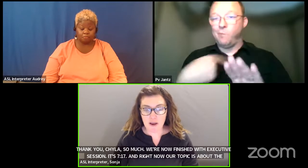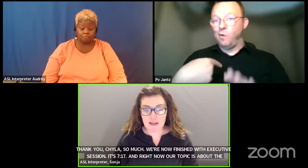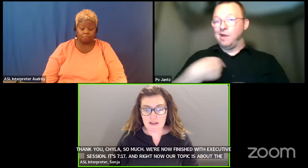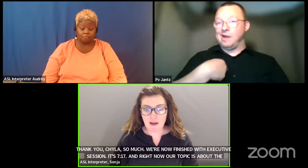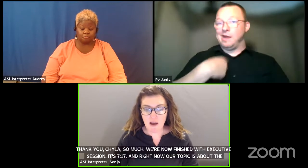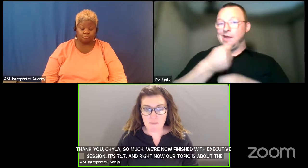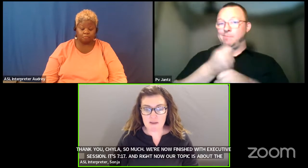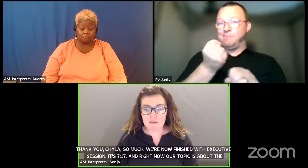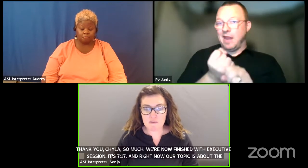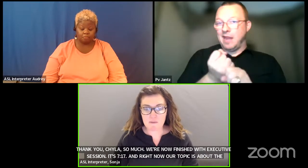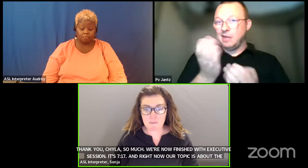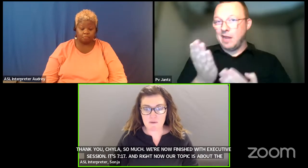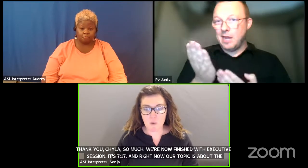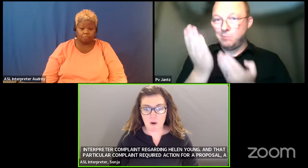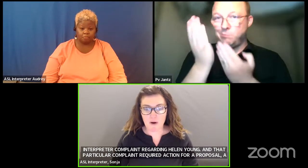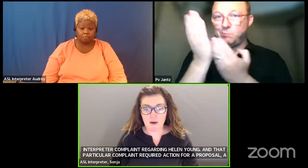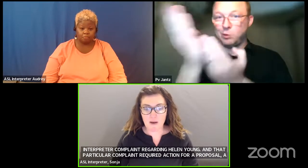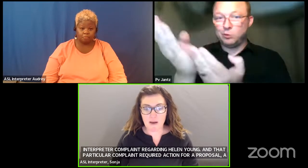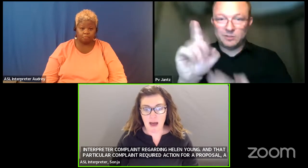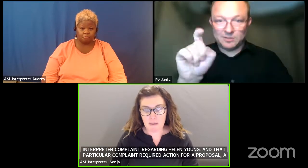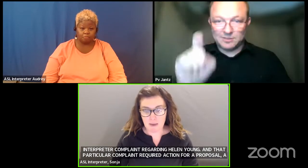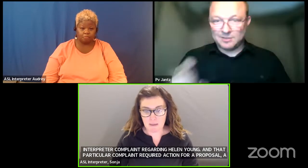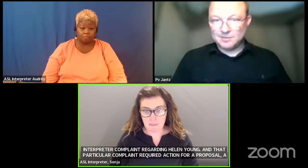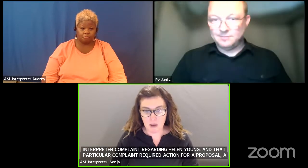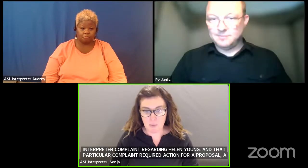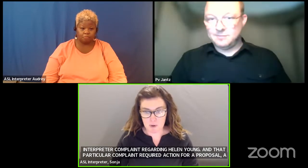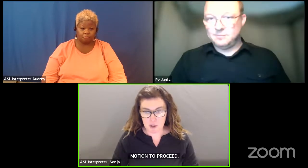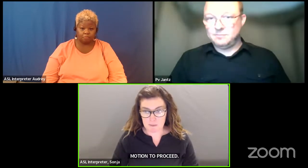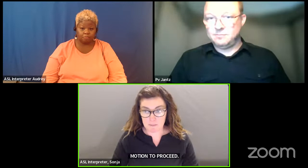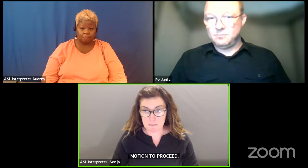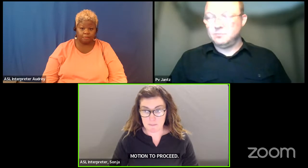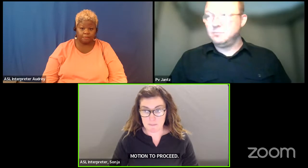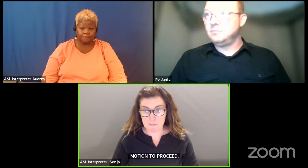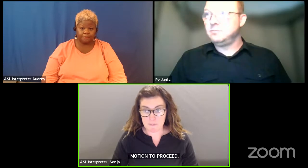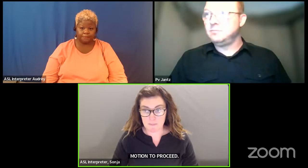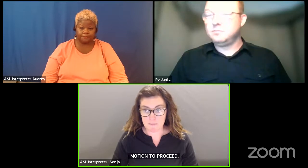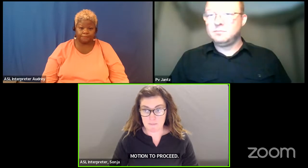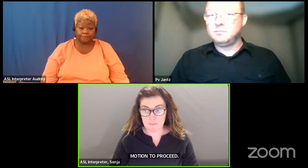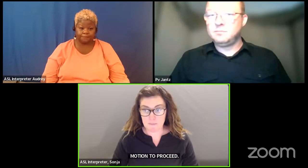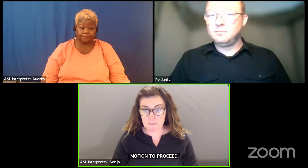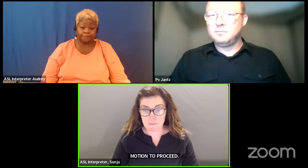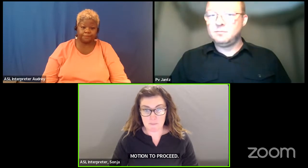are there any comments before I make a motion?